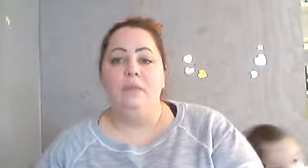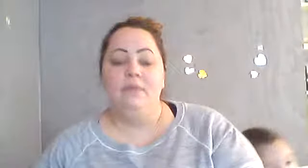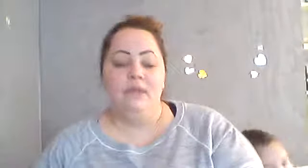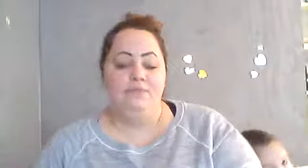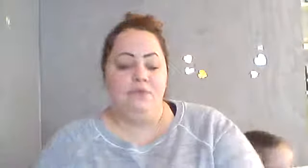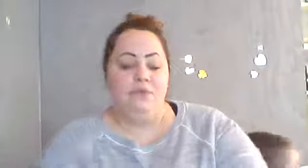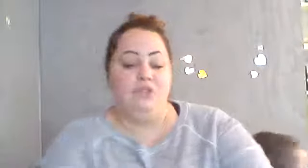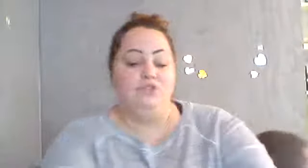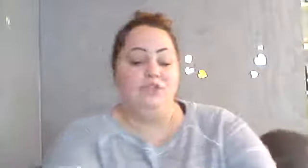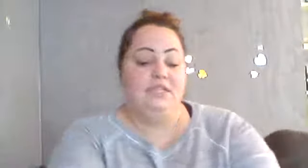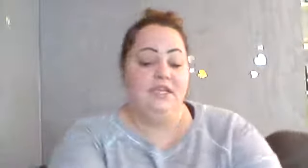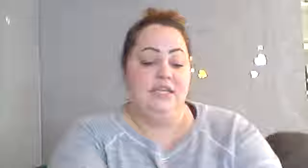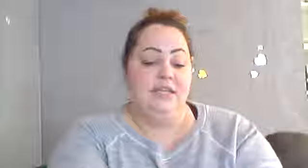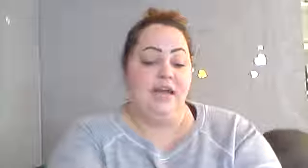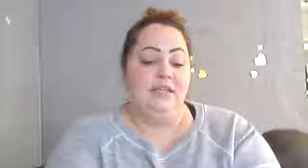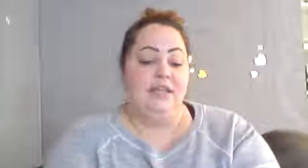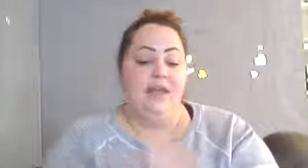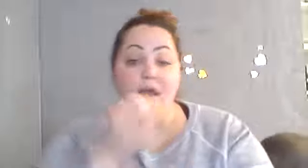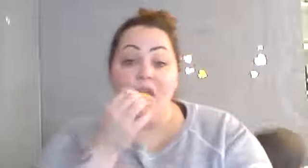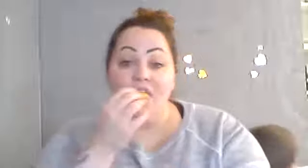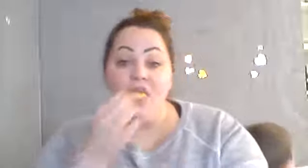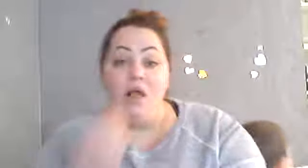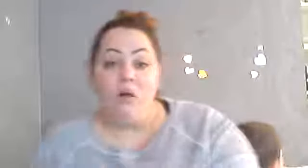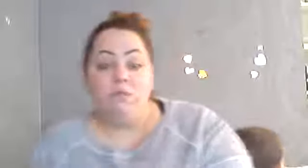If you're interested in that, like,